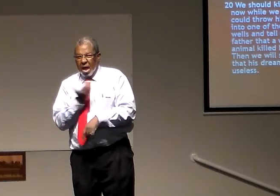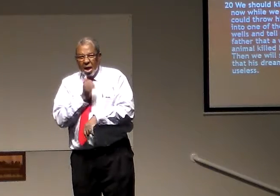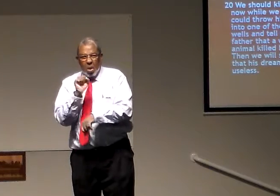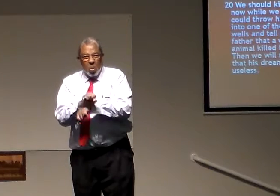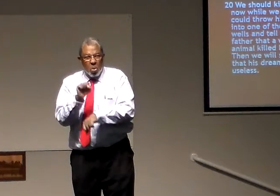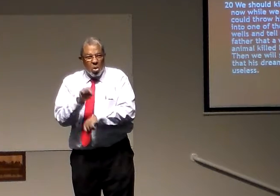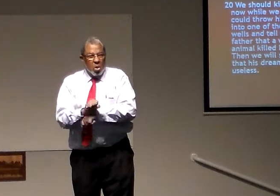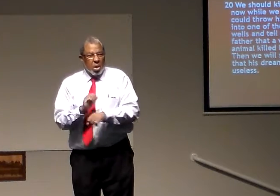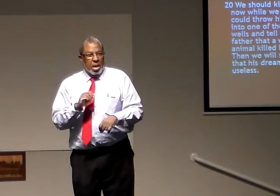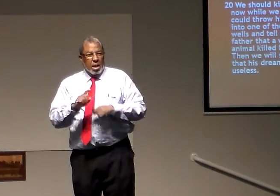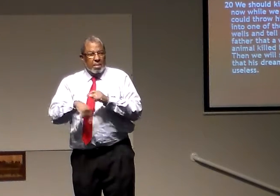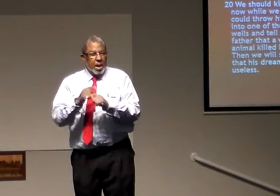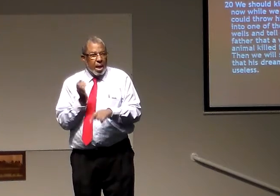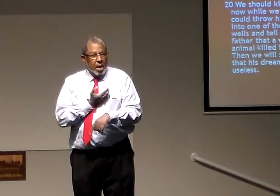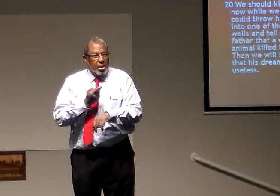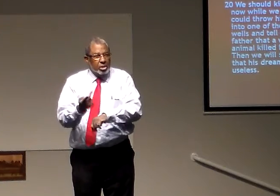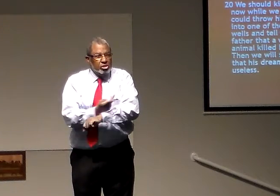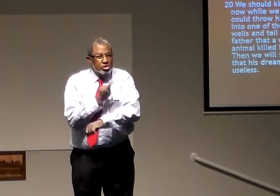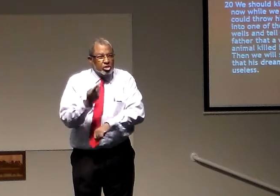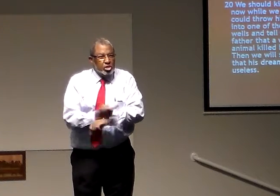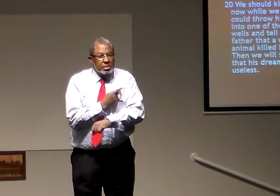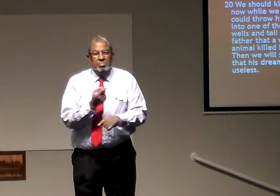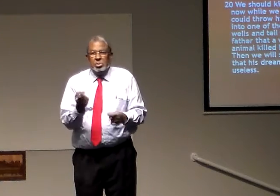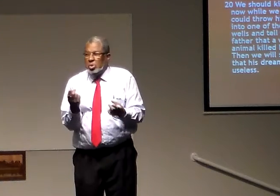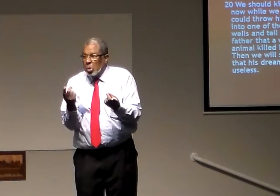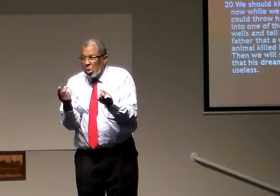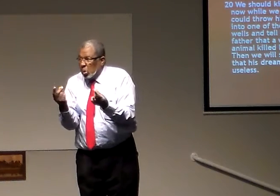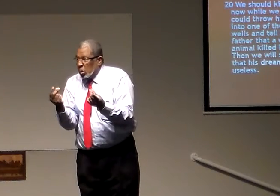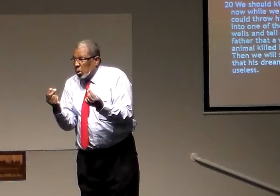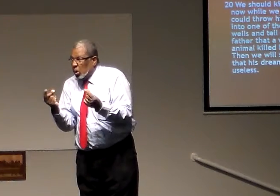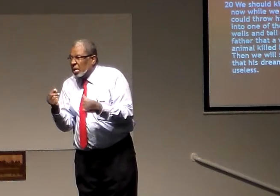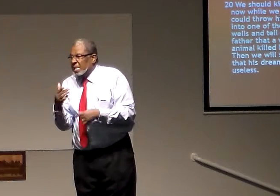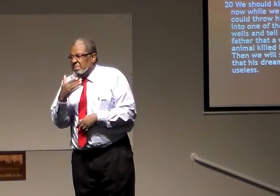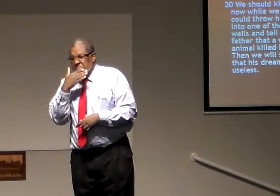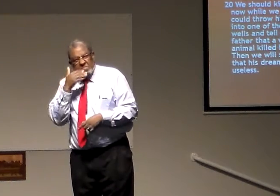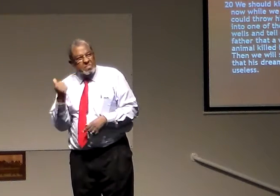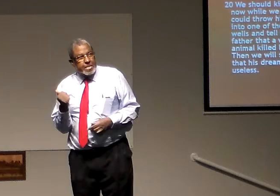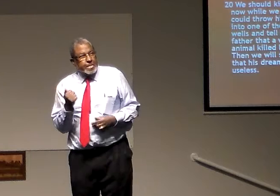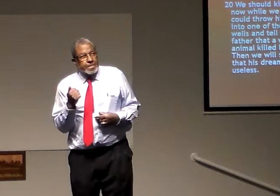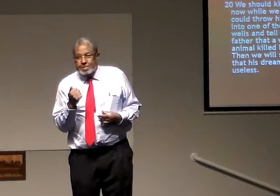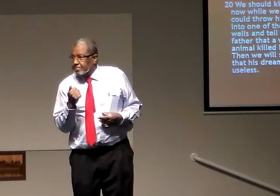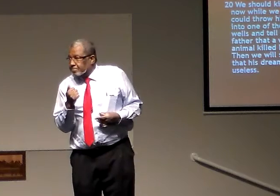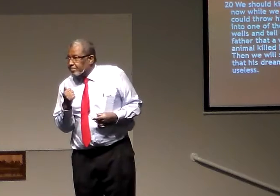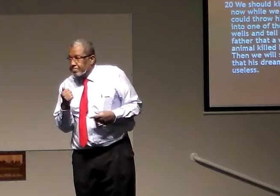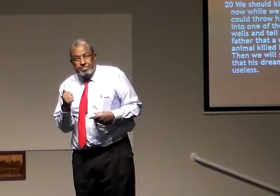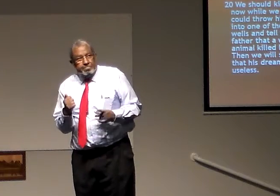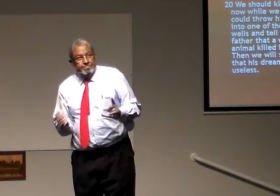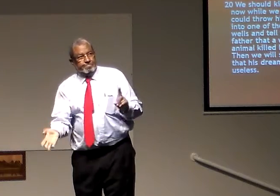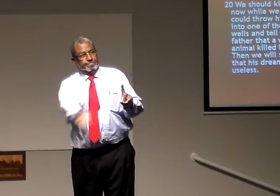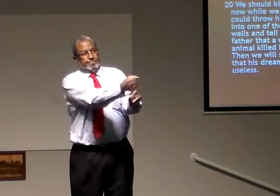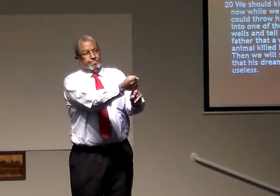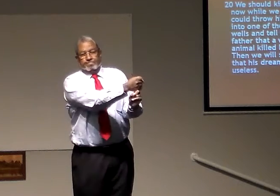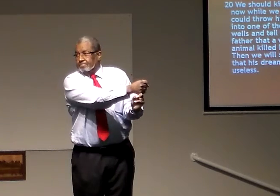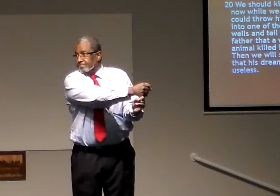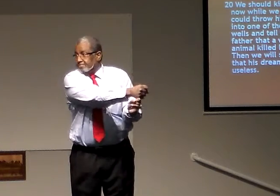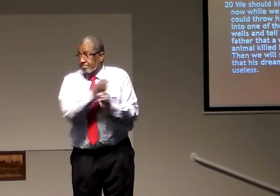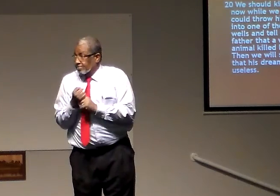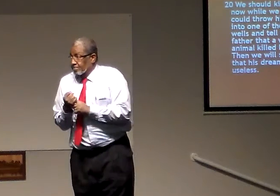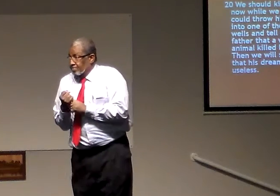father about it, how we work. You know, we take care of his sheep. What do? Let's go ahead and